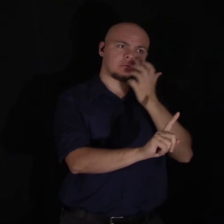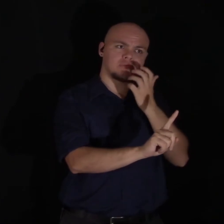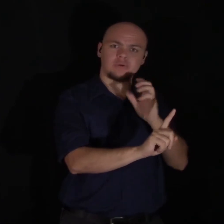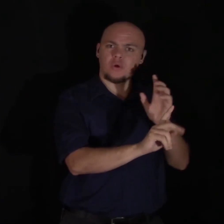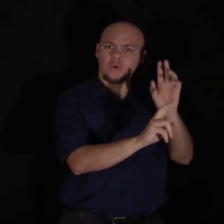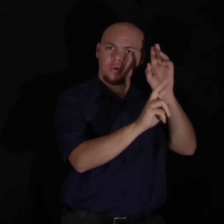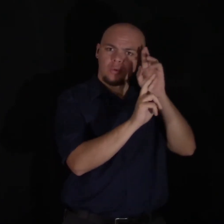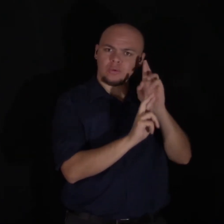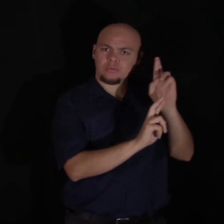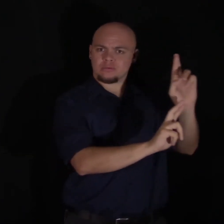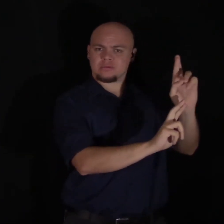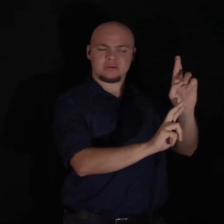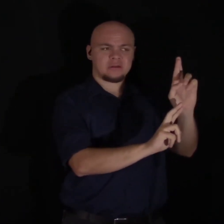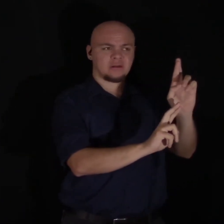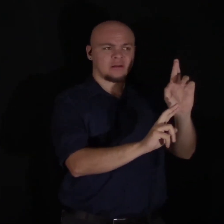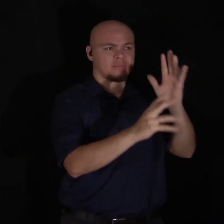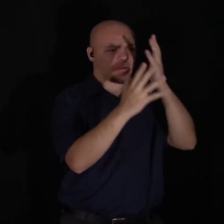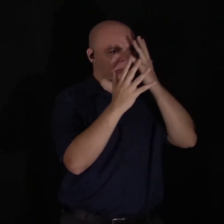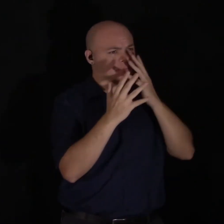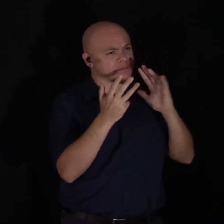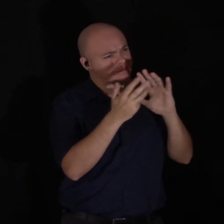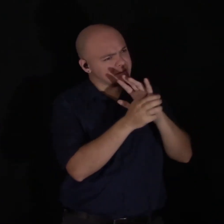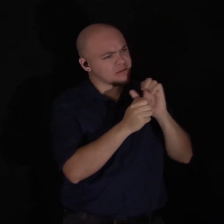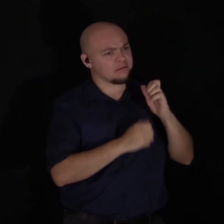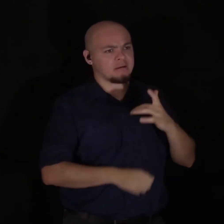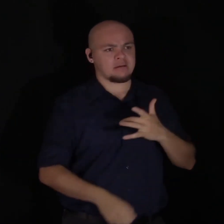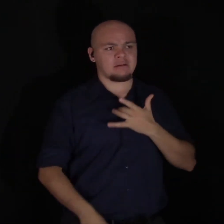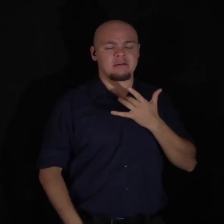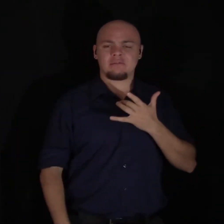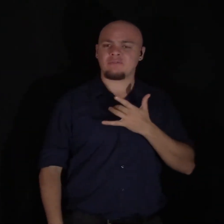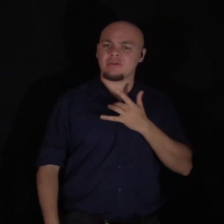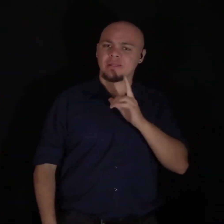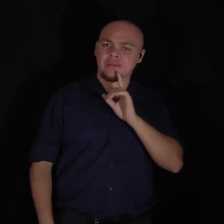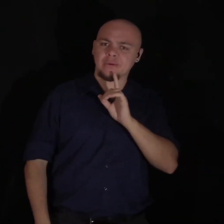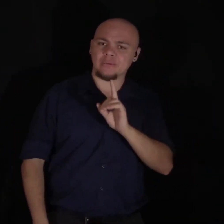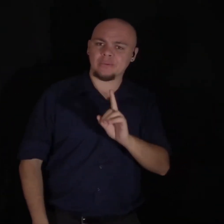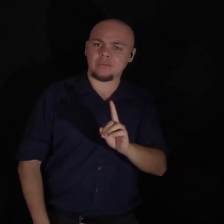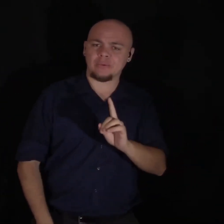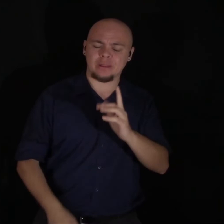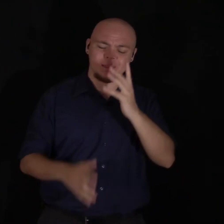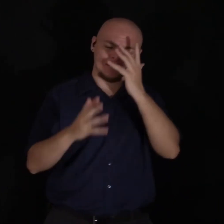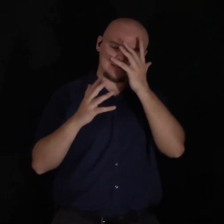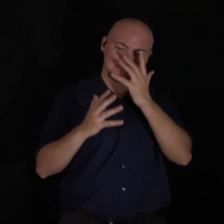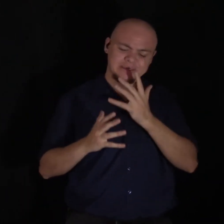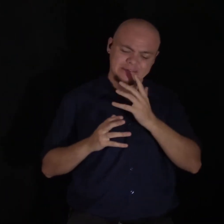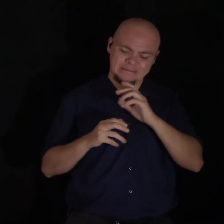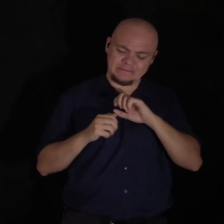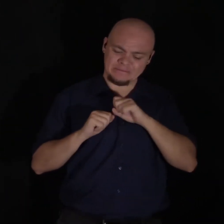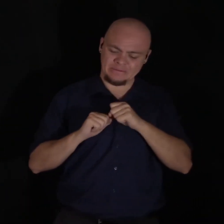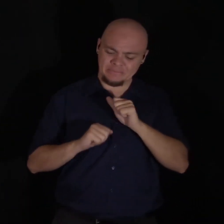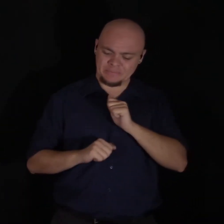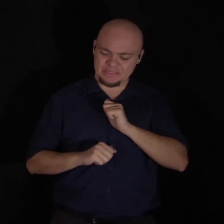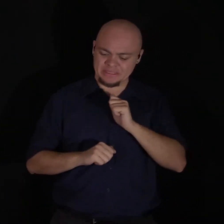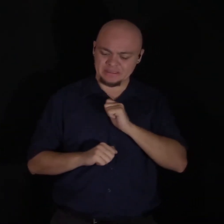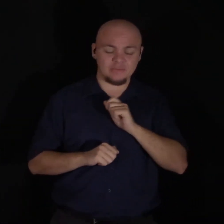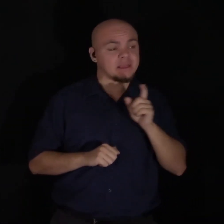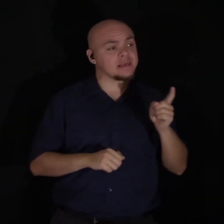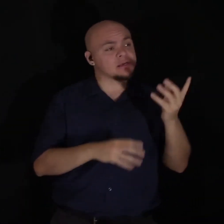by misery without feeling the most poignant grief? He is so gentle, yet